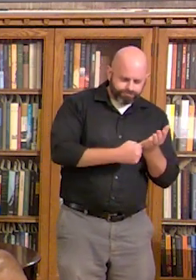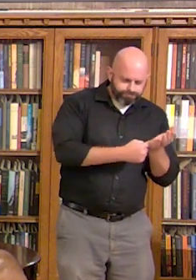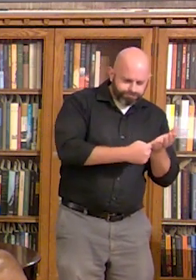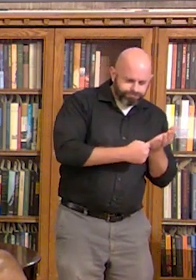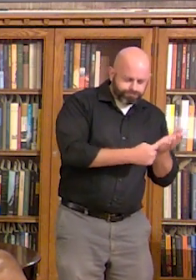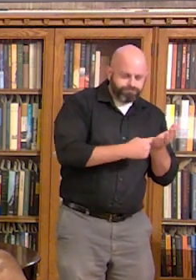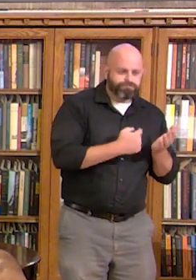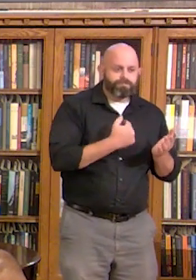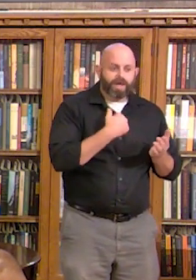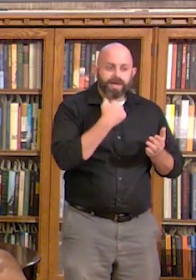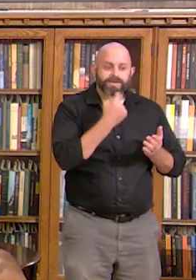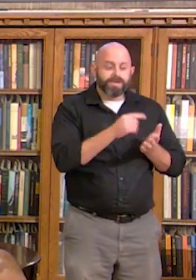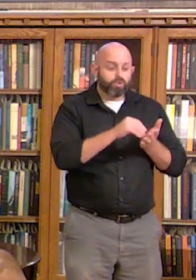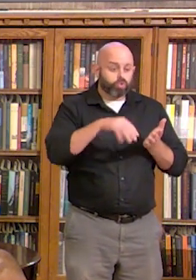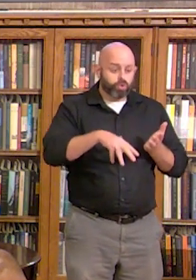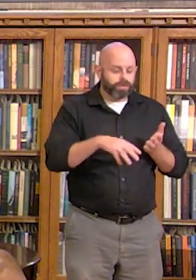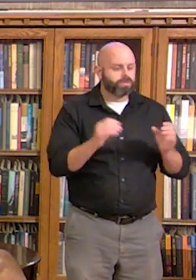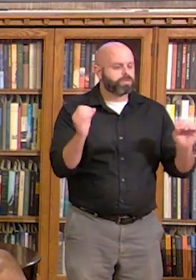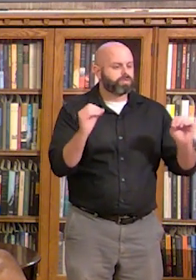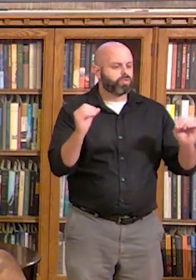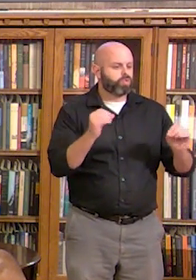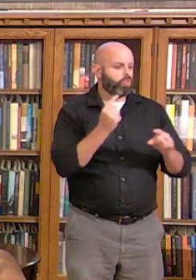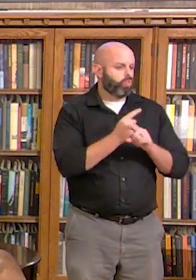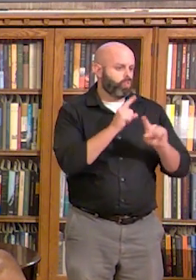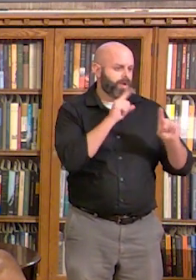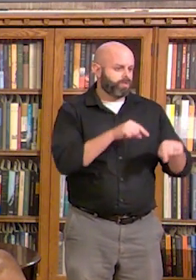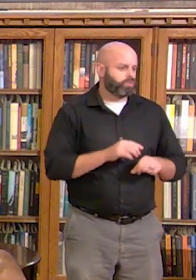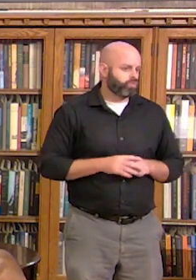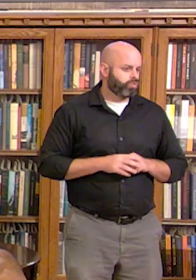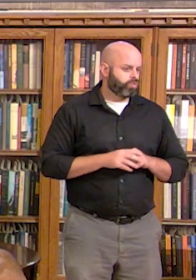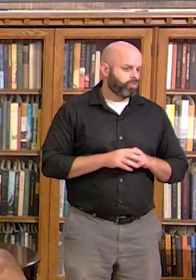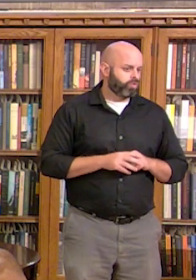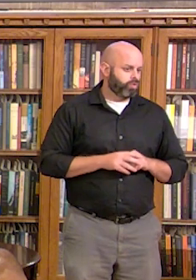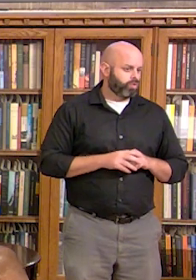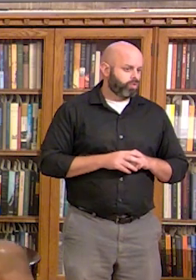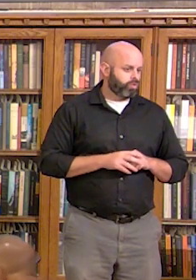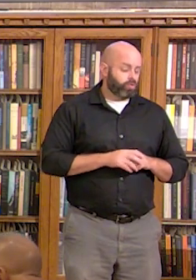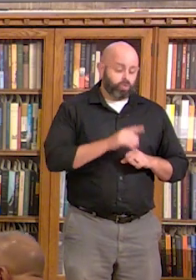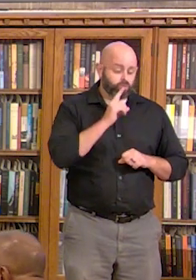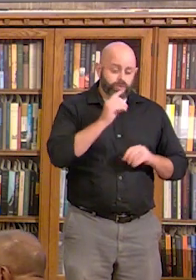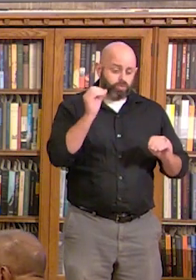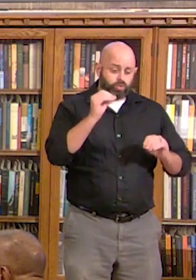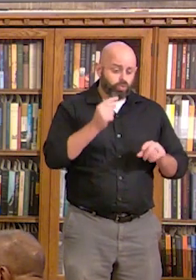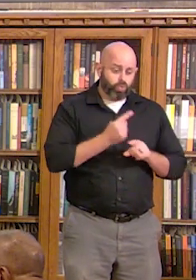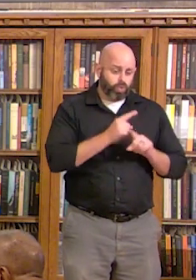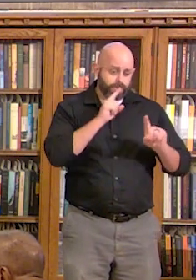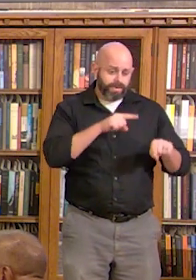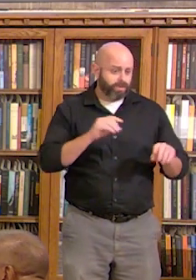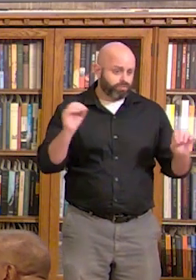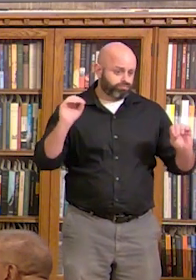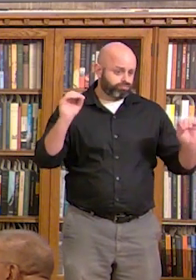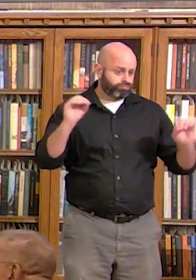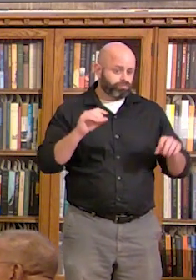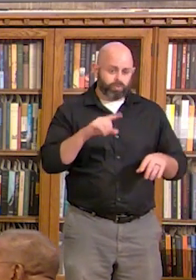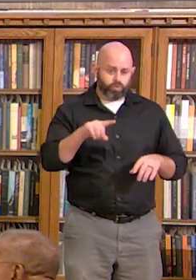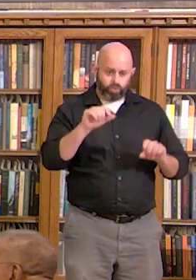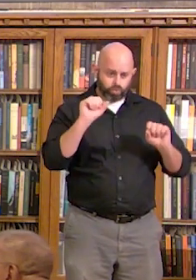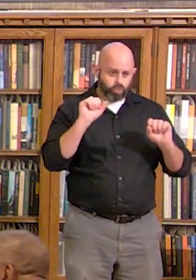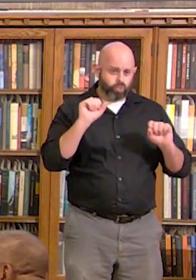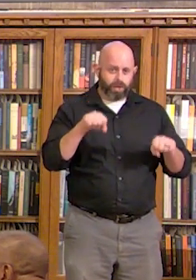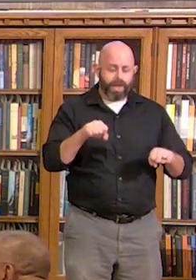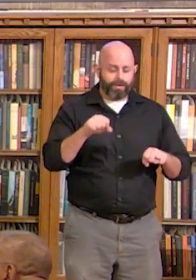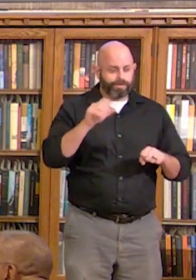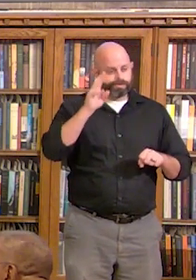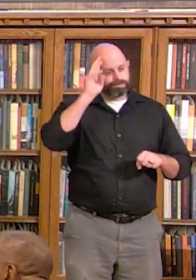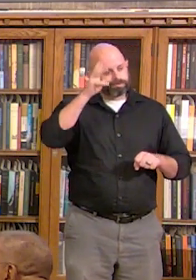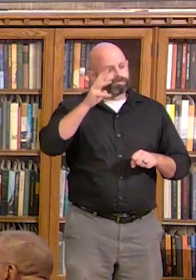students already there is no right answer to this thing I mean there really is no right answer that you can impose